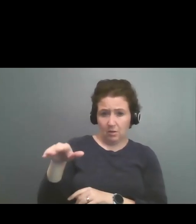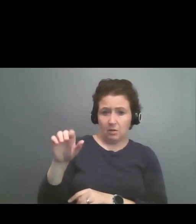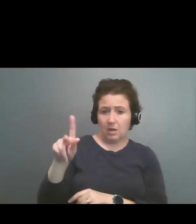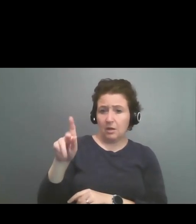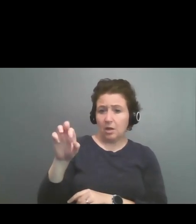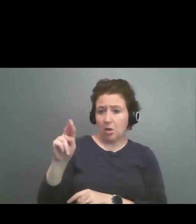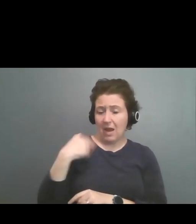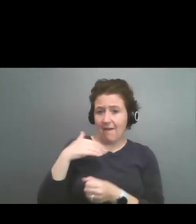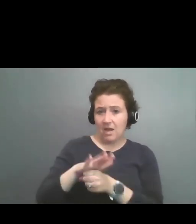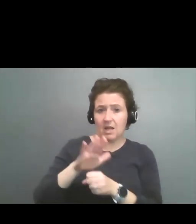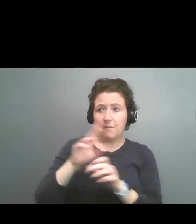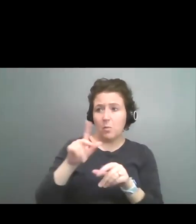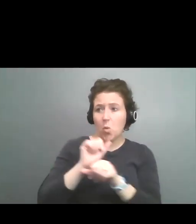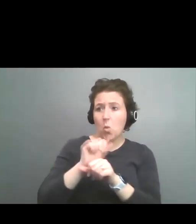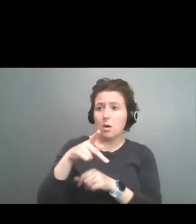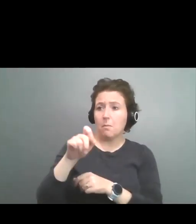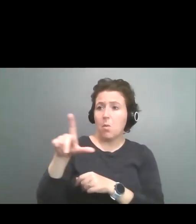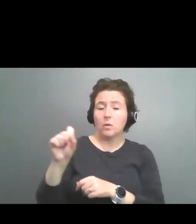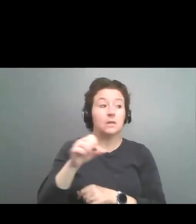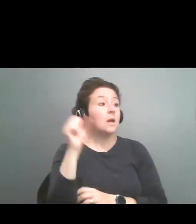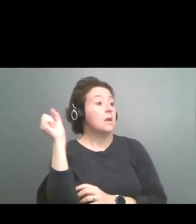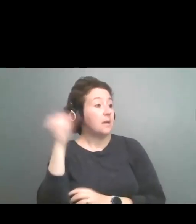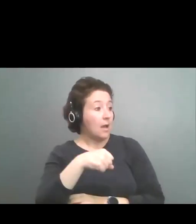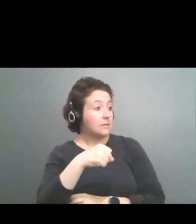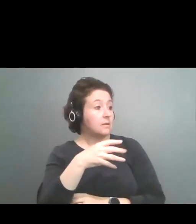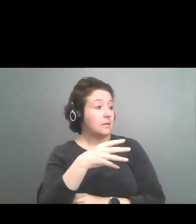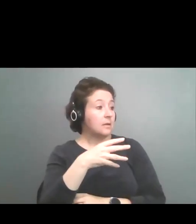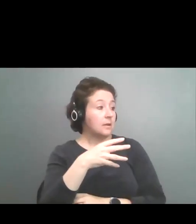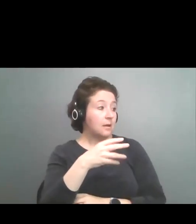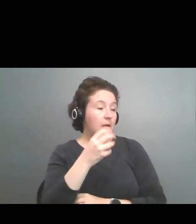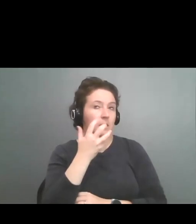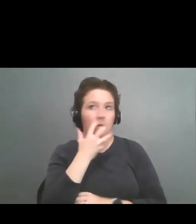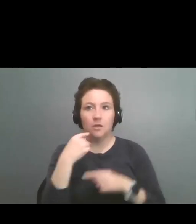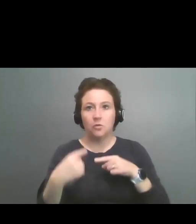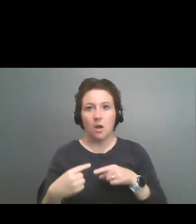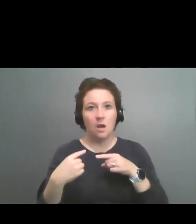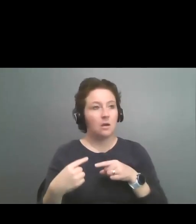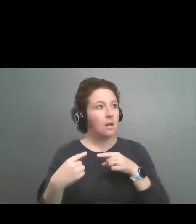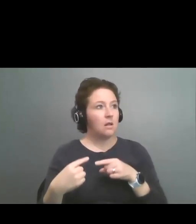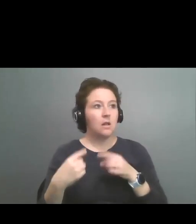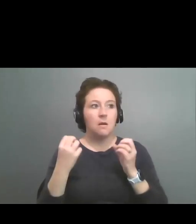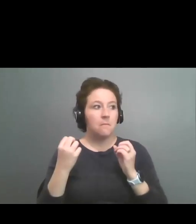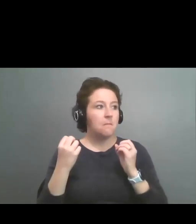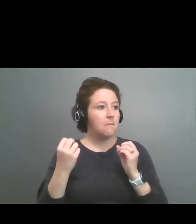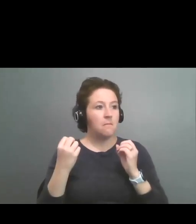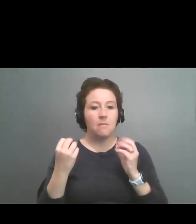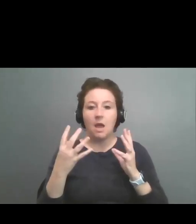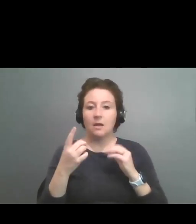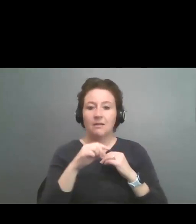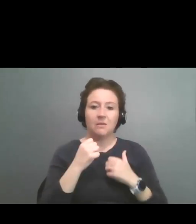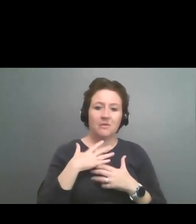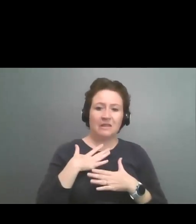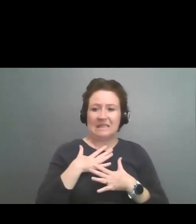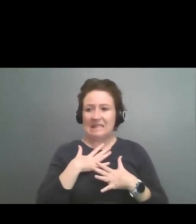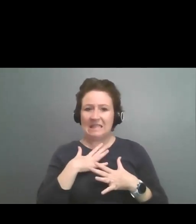election judges? Yes, and it was quite the struggle. Many of them feared